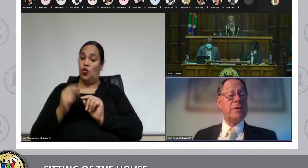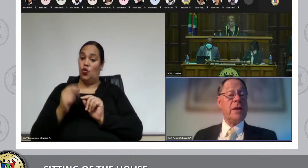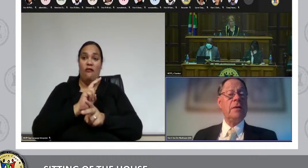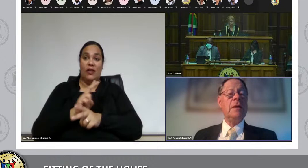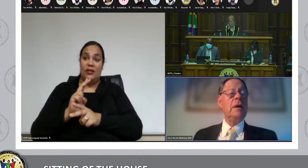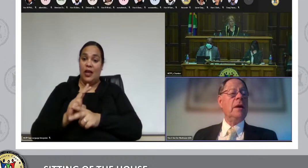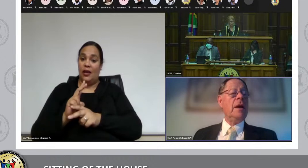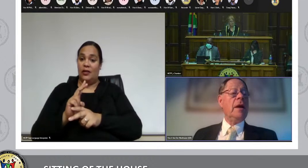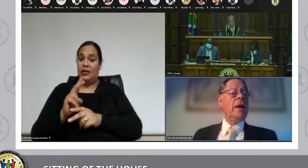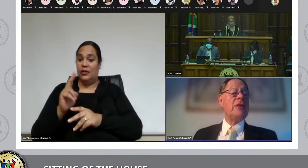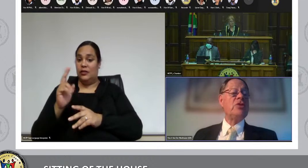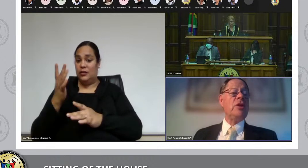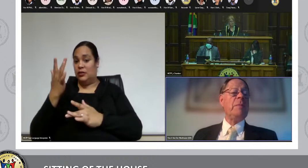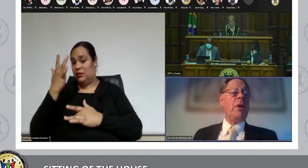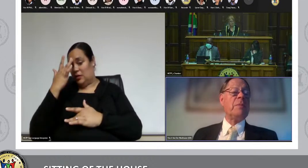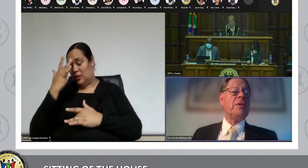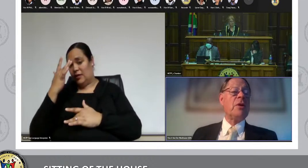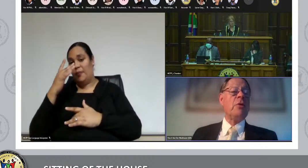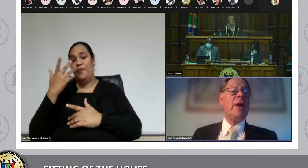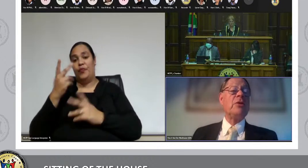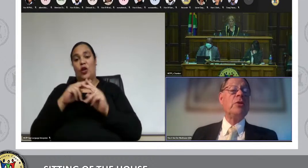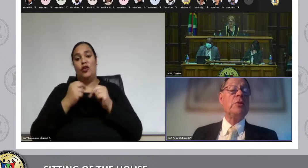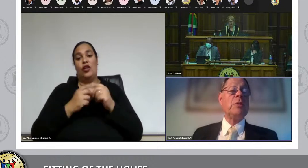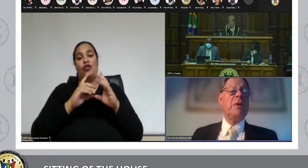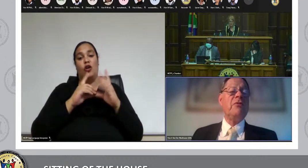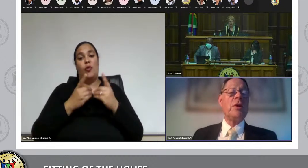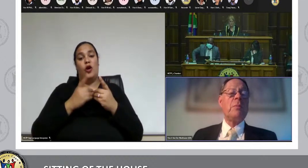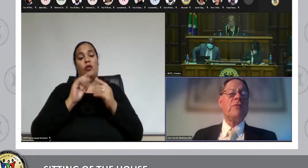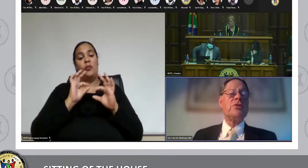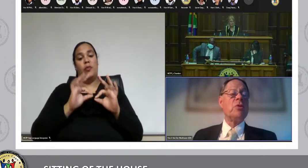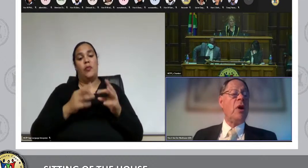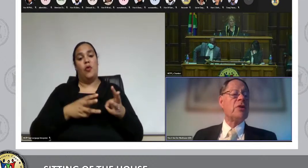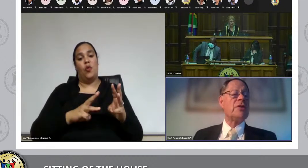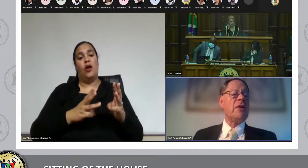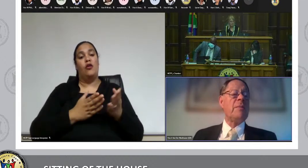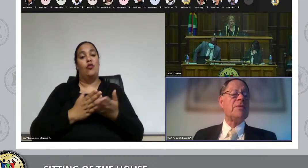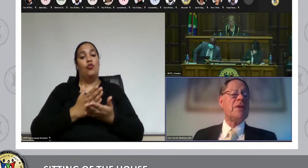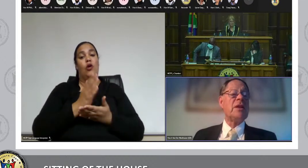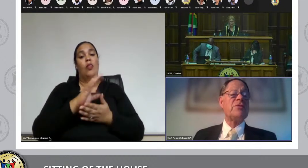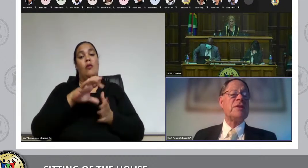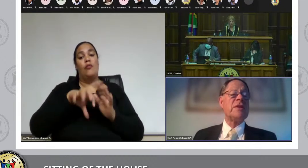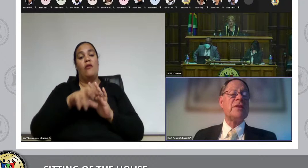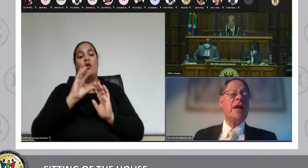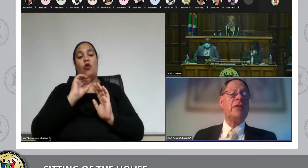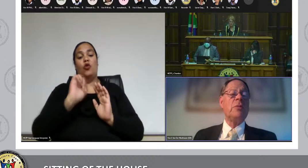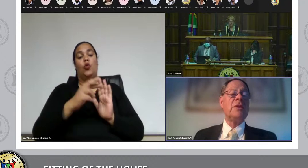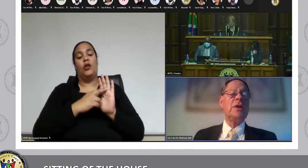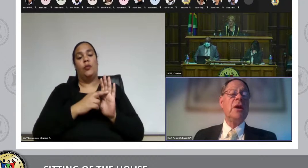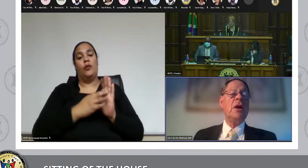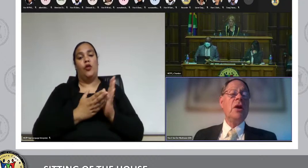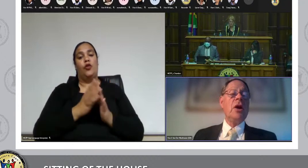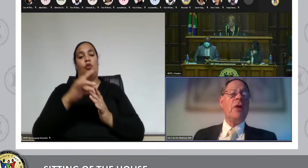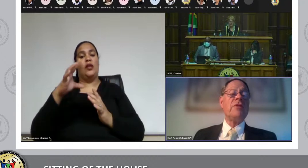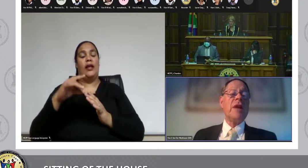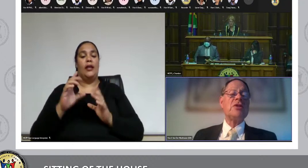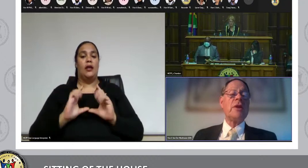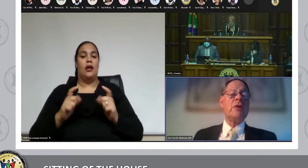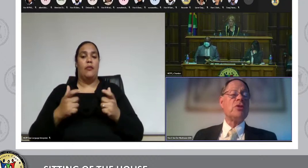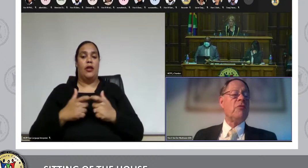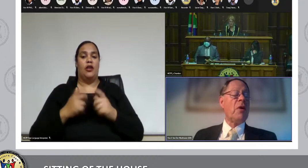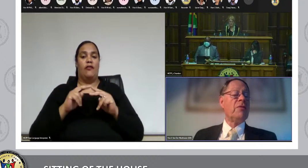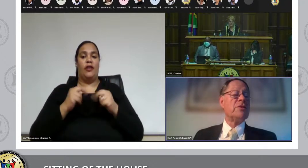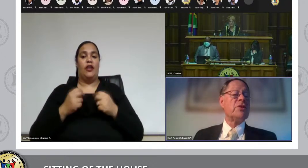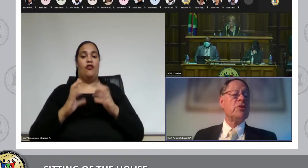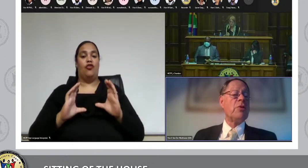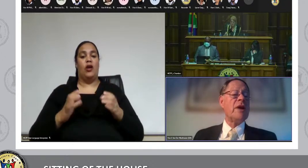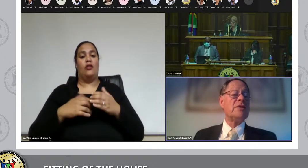on a national department, the correct route would be for the province to ask their representatives in the Select Committee of the National